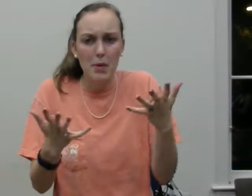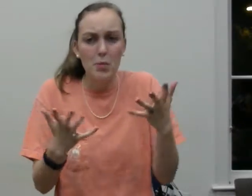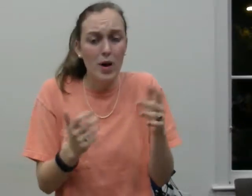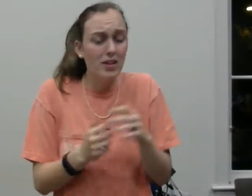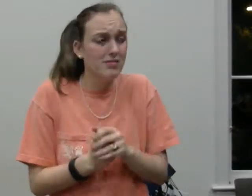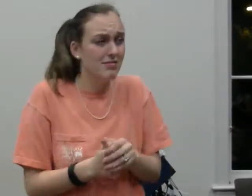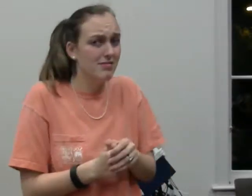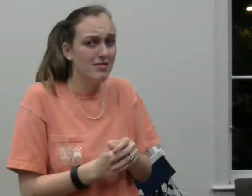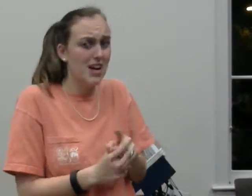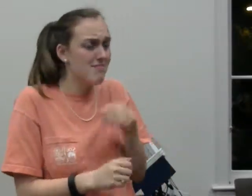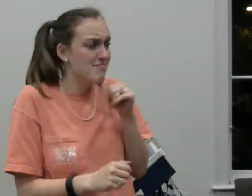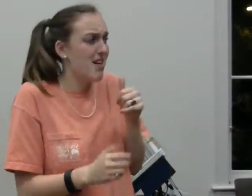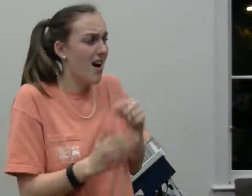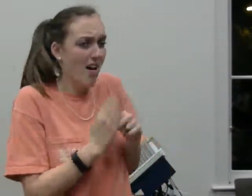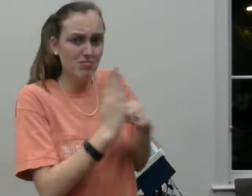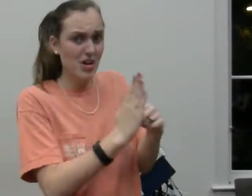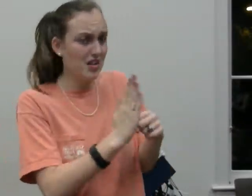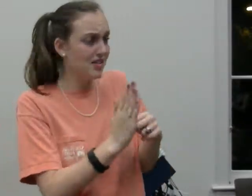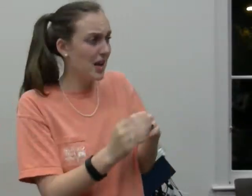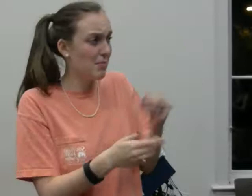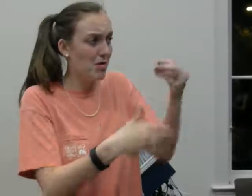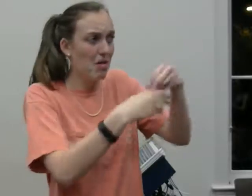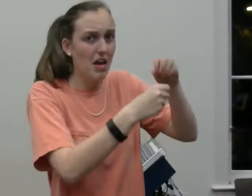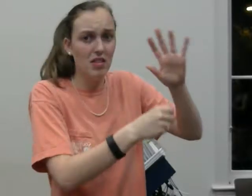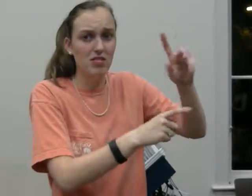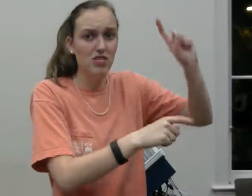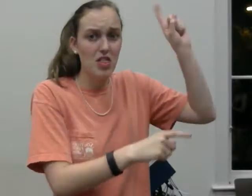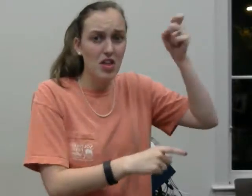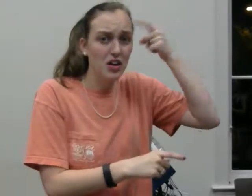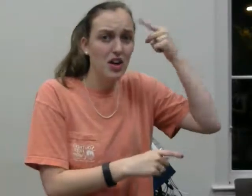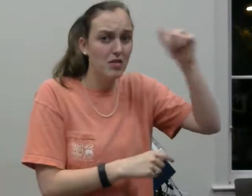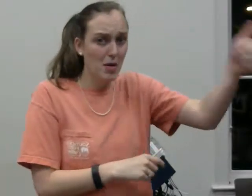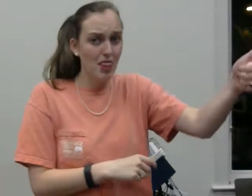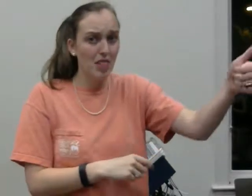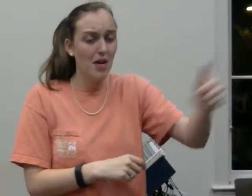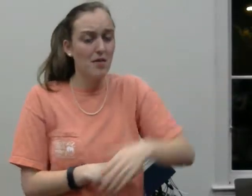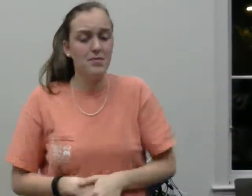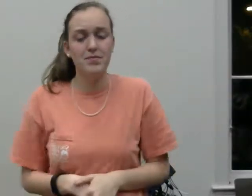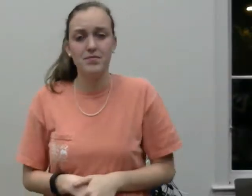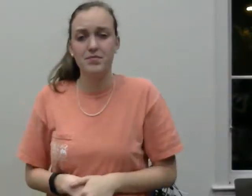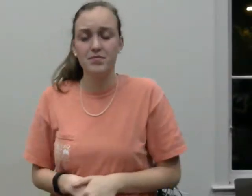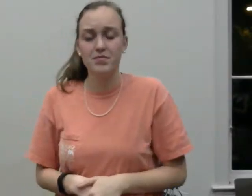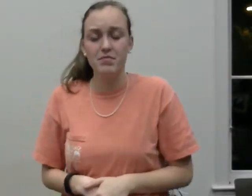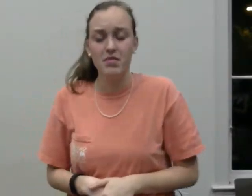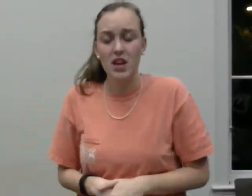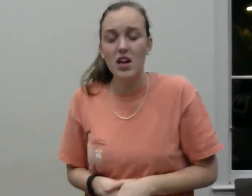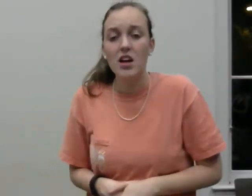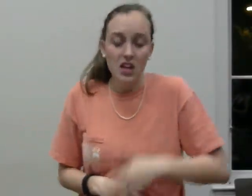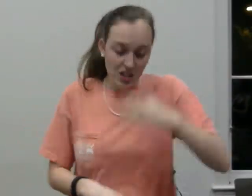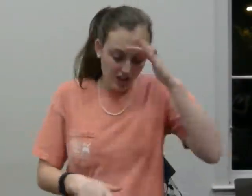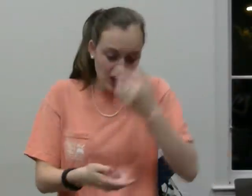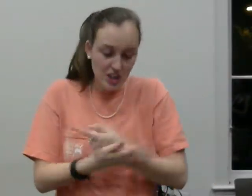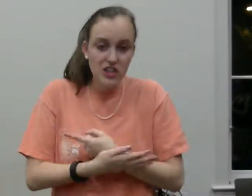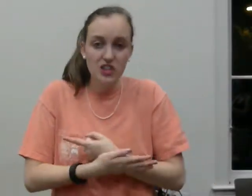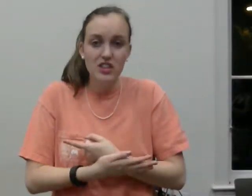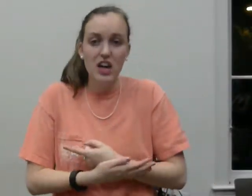could vote on these taxes. They had no say. So that's number 4. Number 5, who are the Sons of Liberty? A group of patriots, so a group